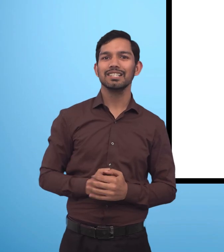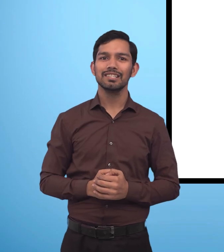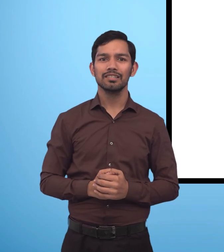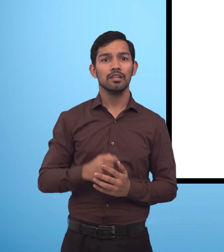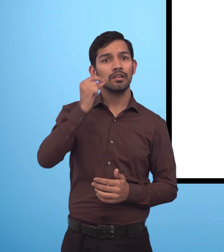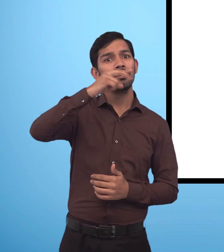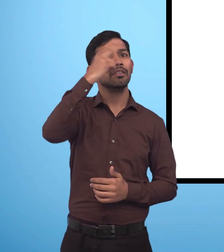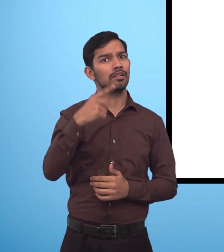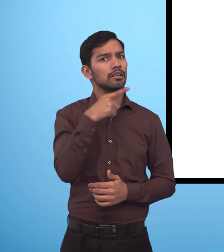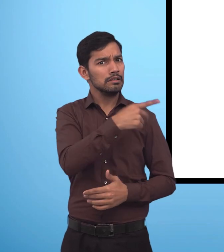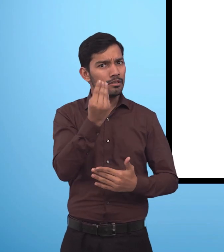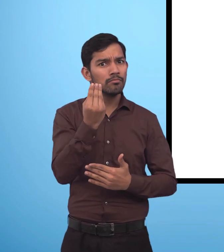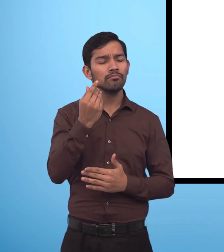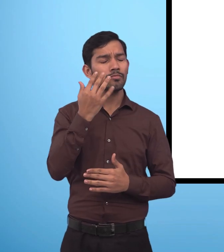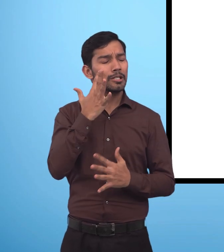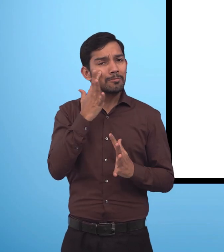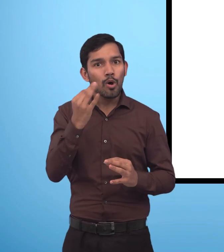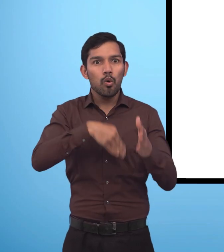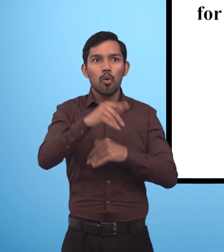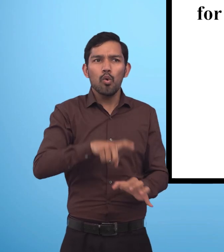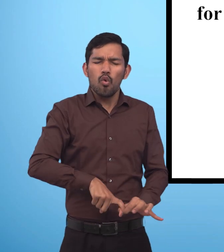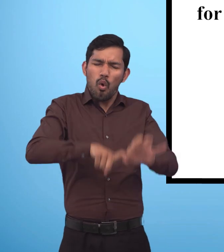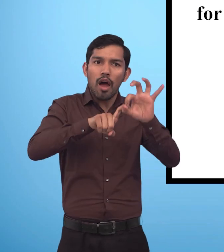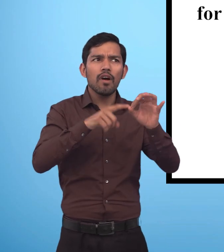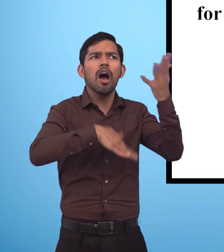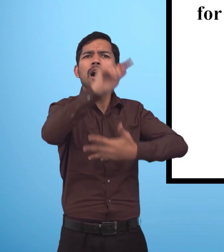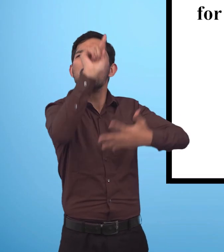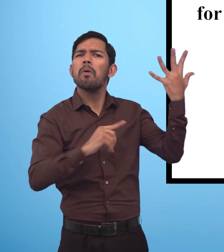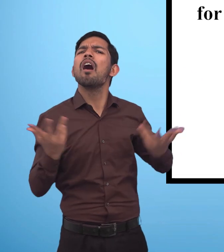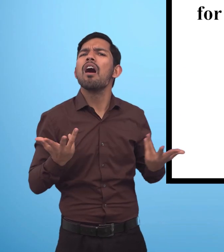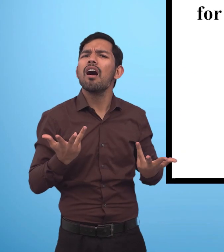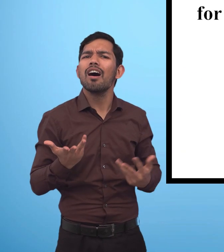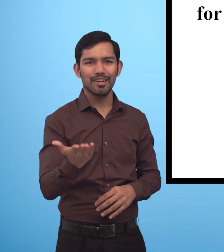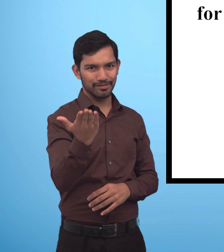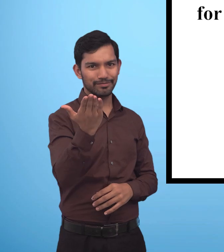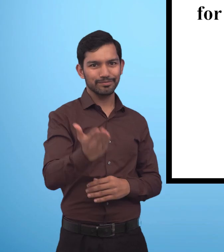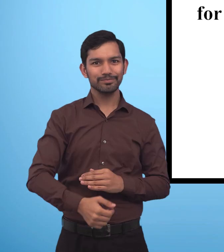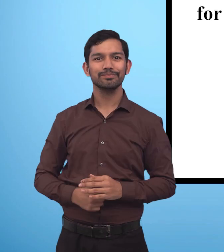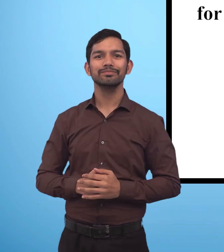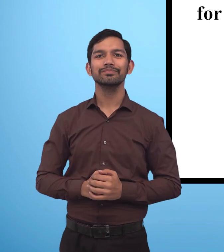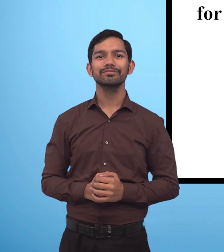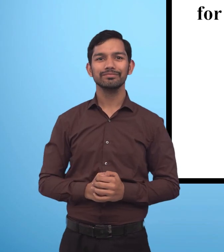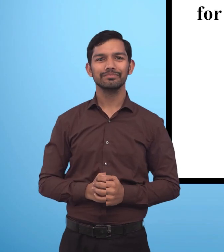C. What qualities do you think were important for Pranav to become successful?